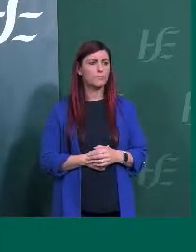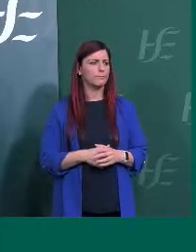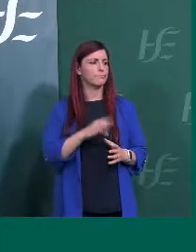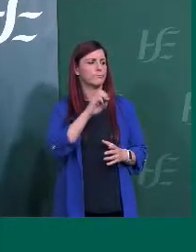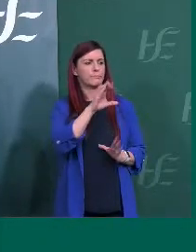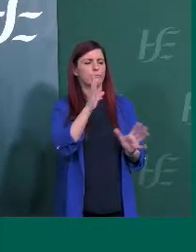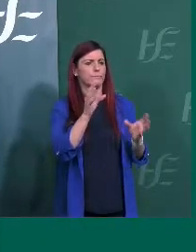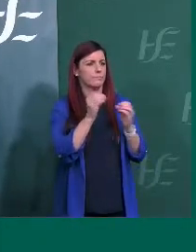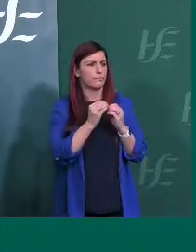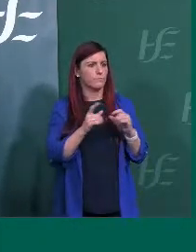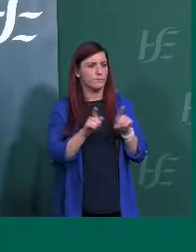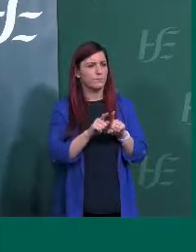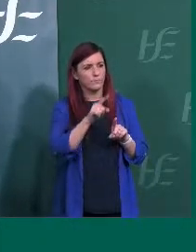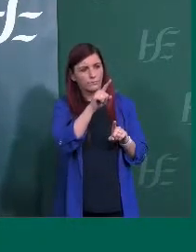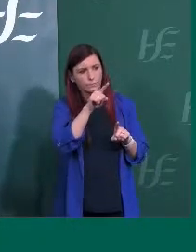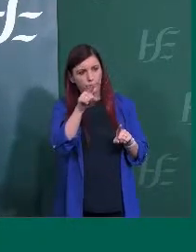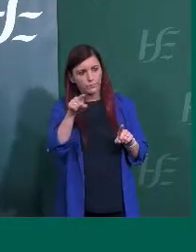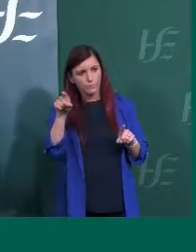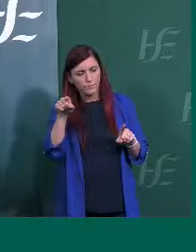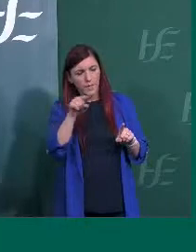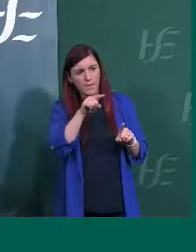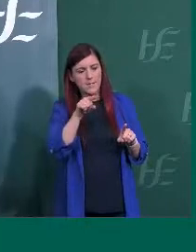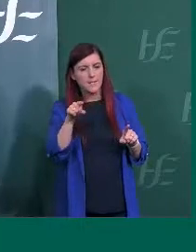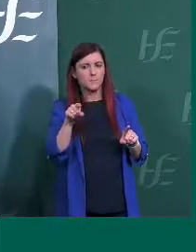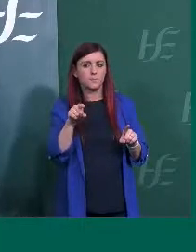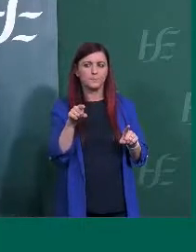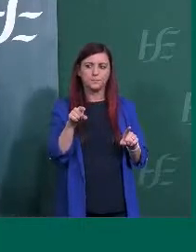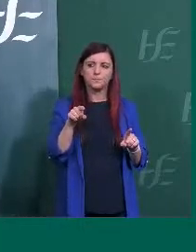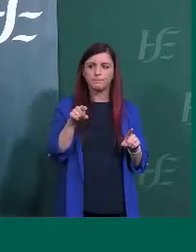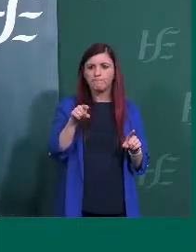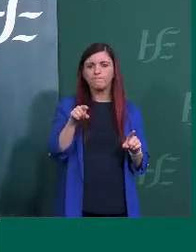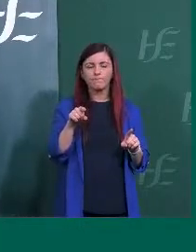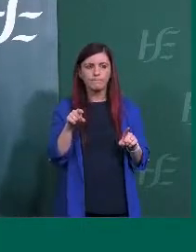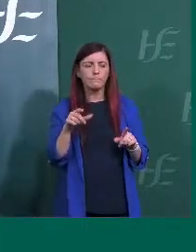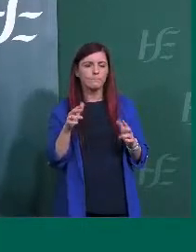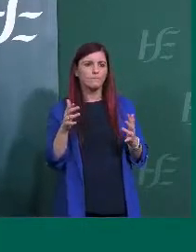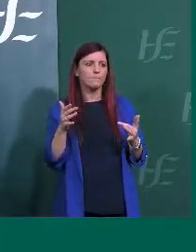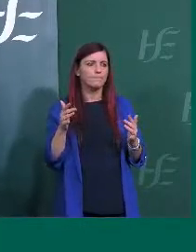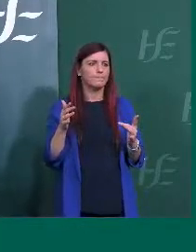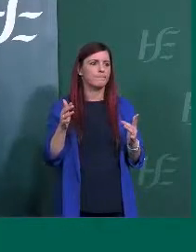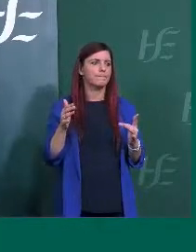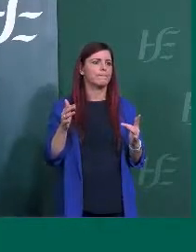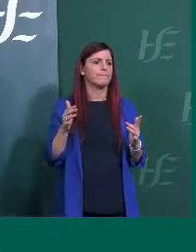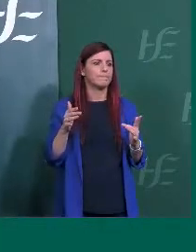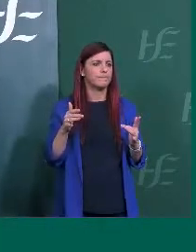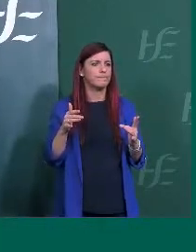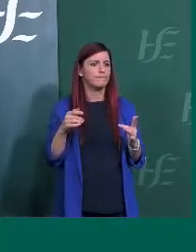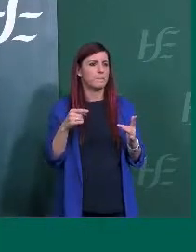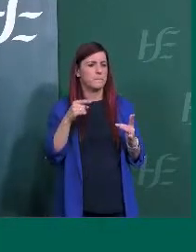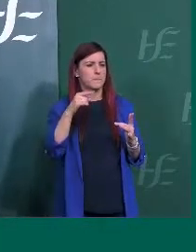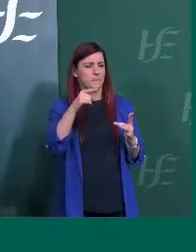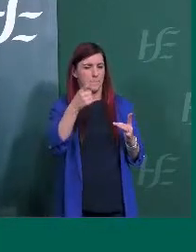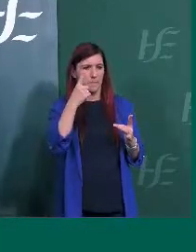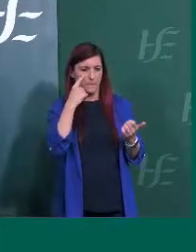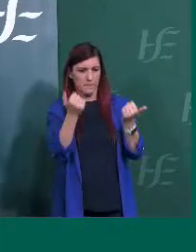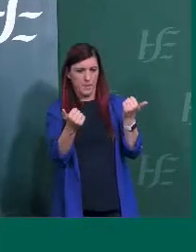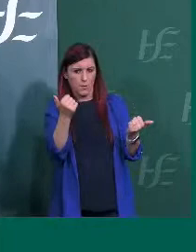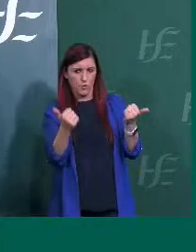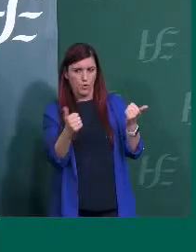referenced, that this is a kind of a heat or thermometer, if you like, of